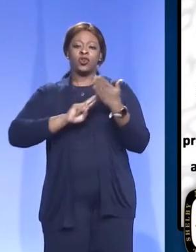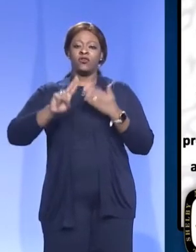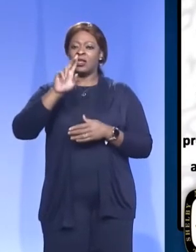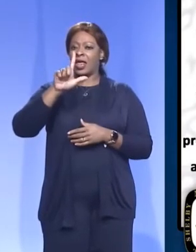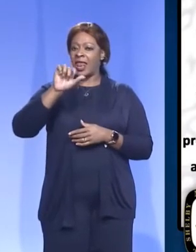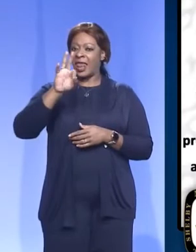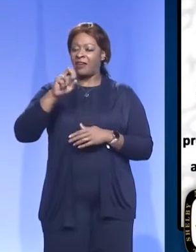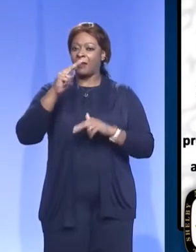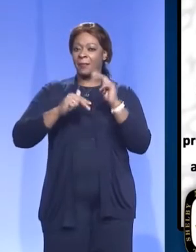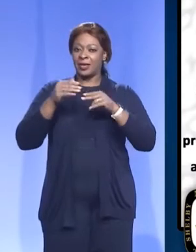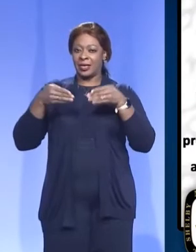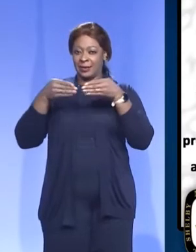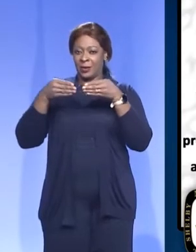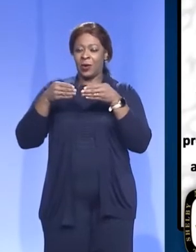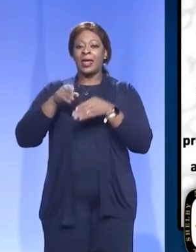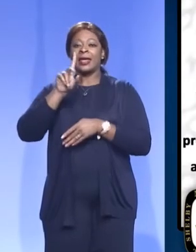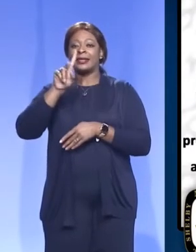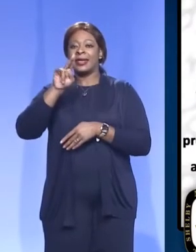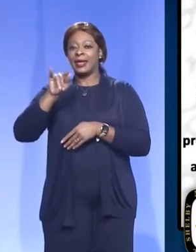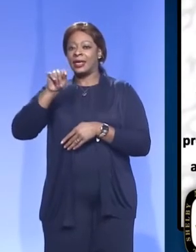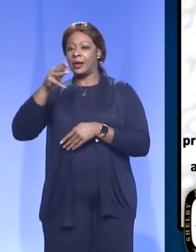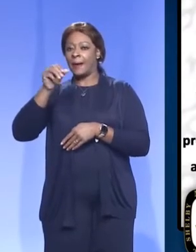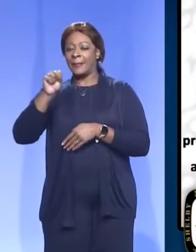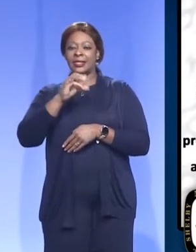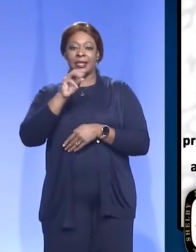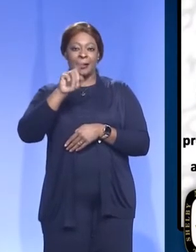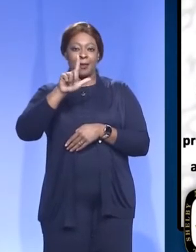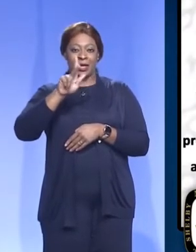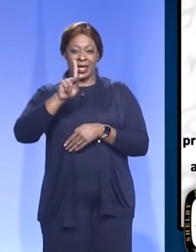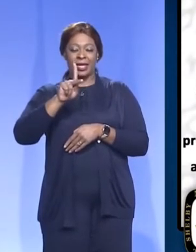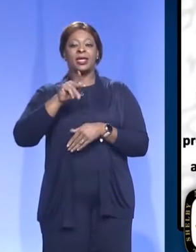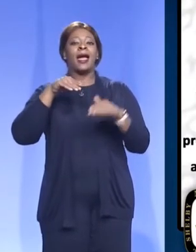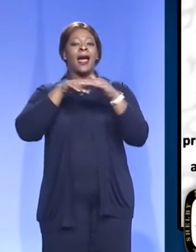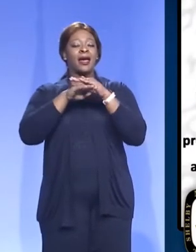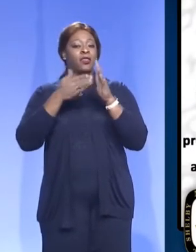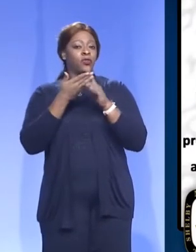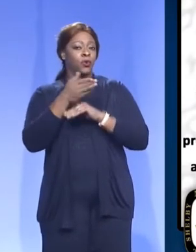is on the corner of Danny Thomas and MLK. You can access that through